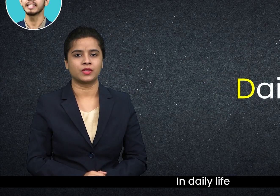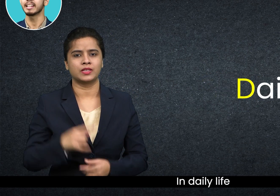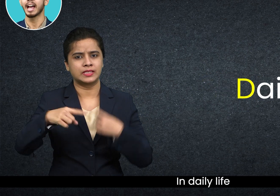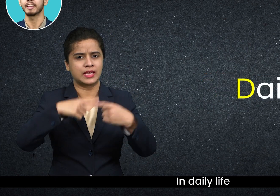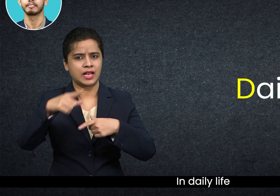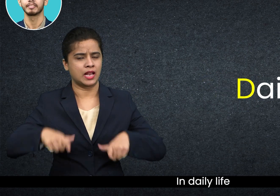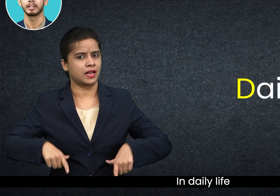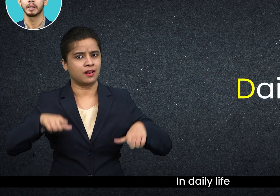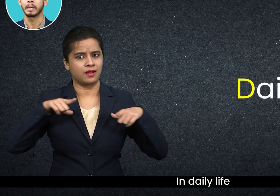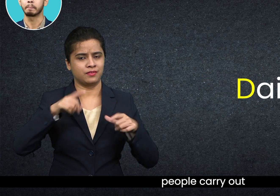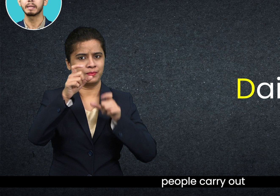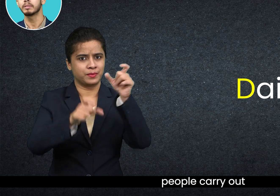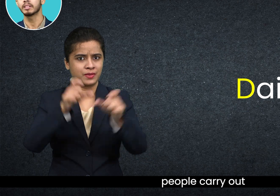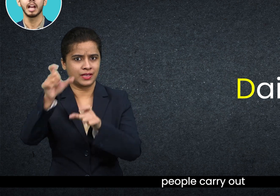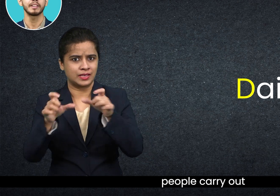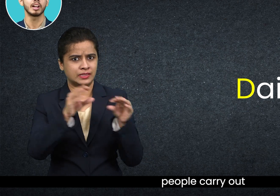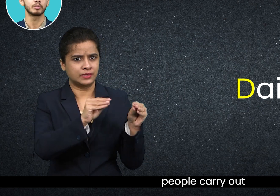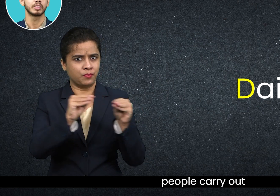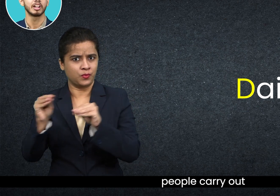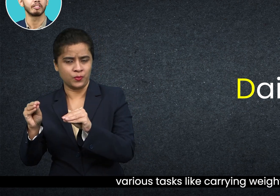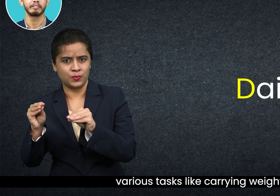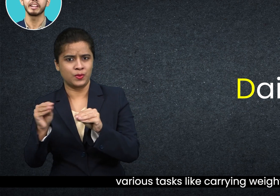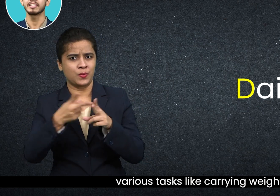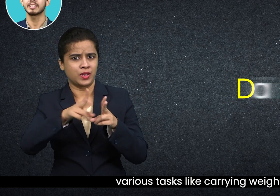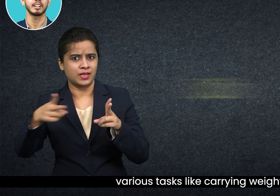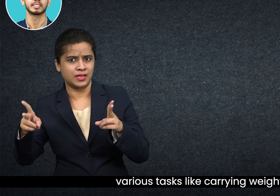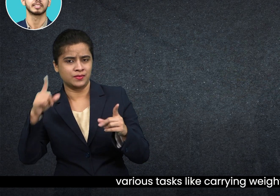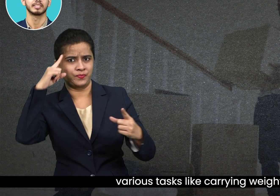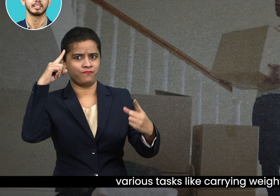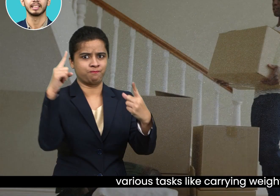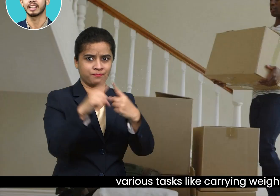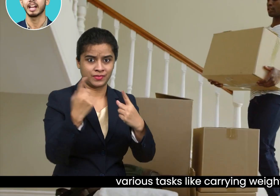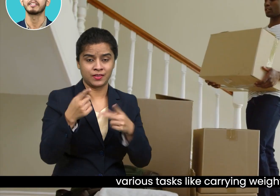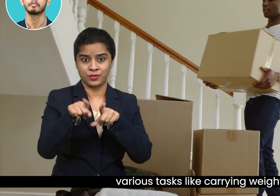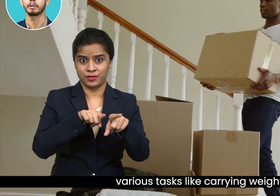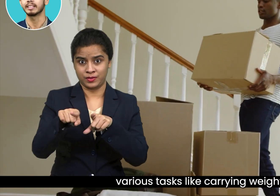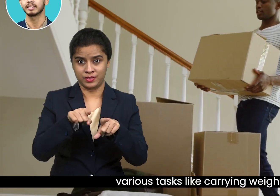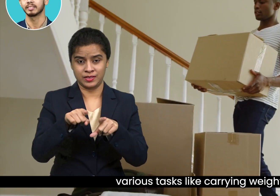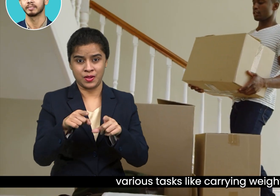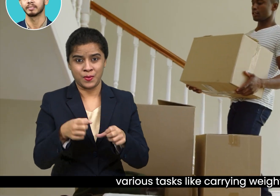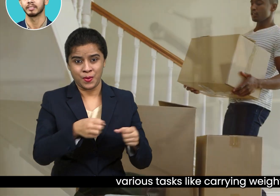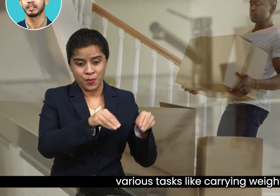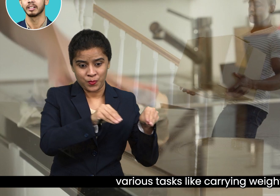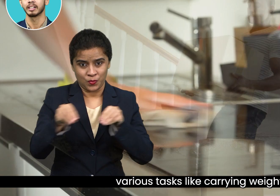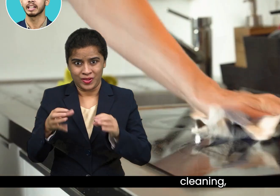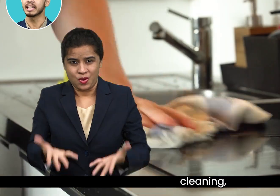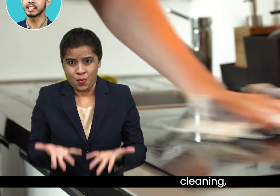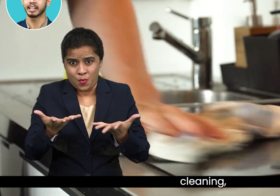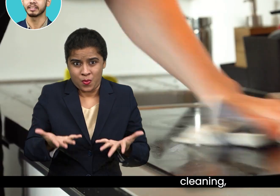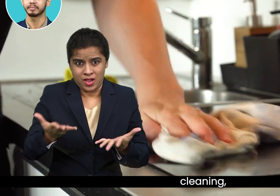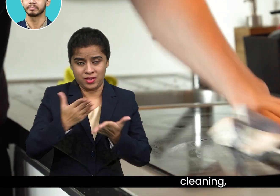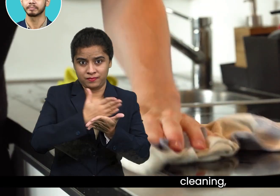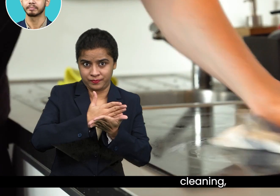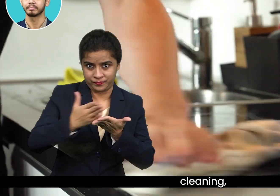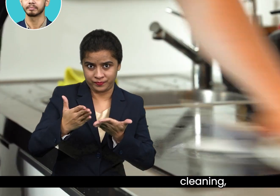In daily life, people carry out various tasks like carrying weights,